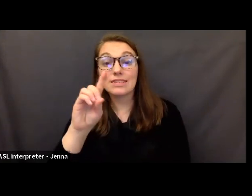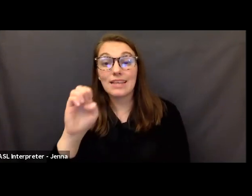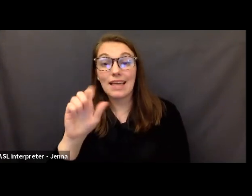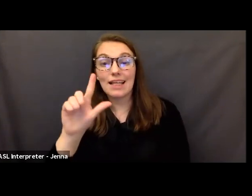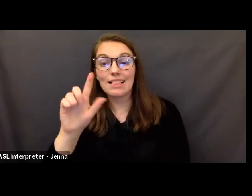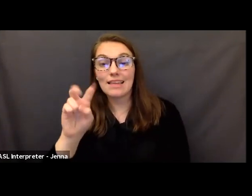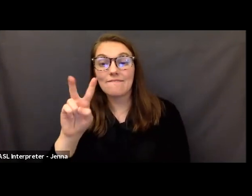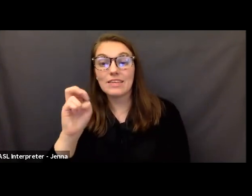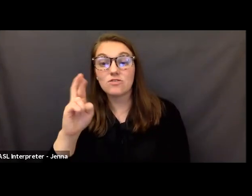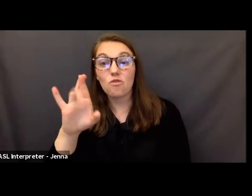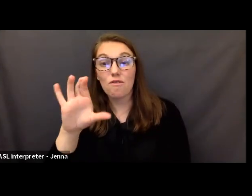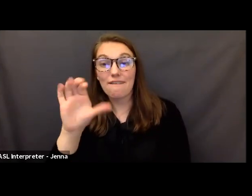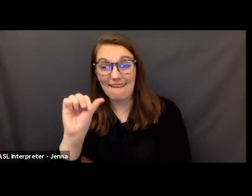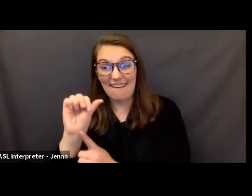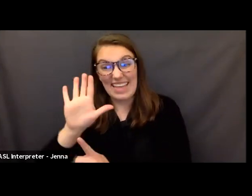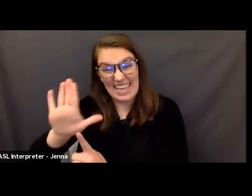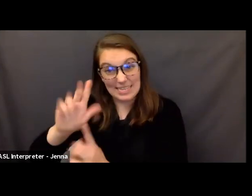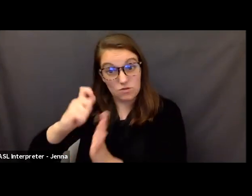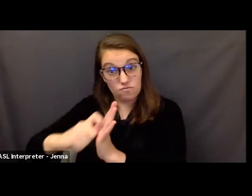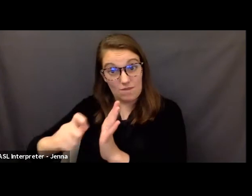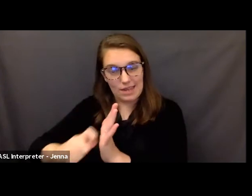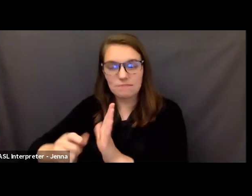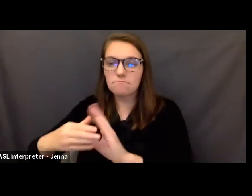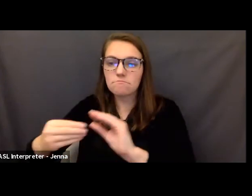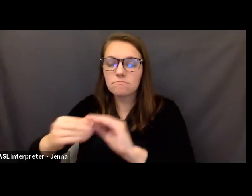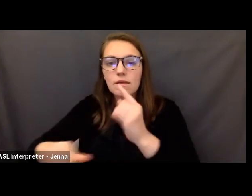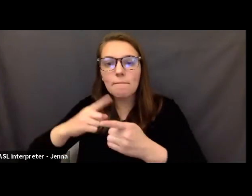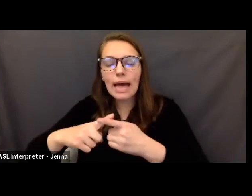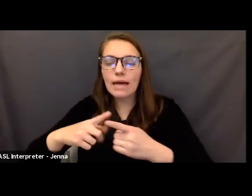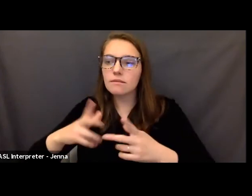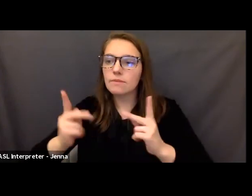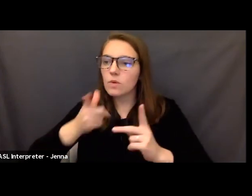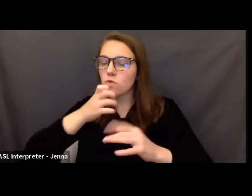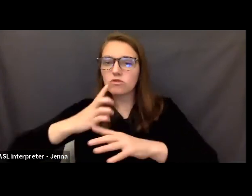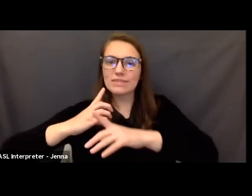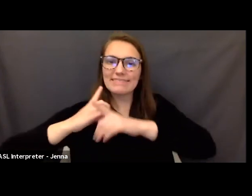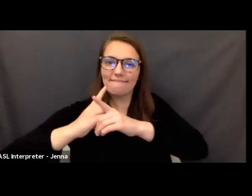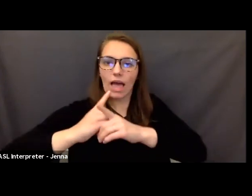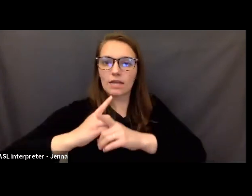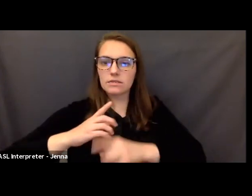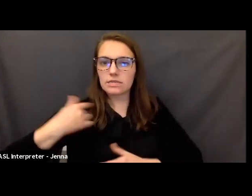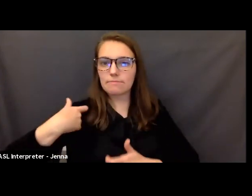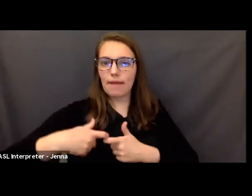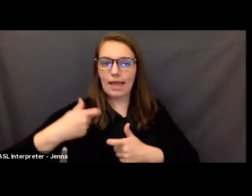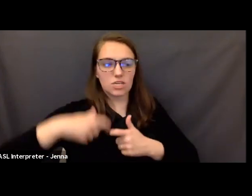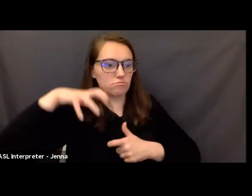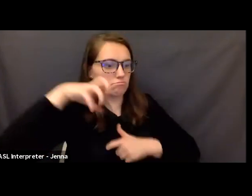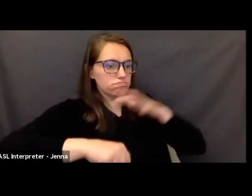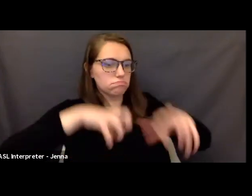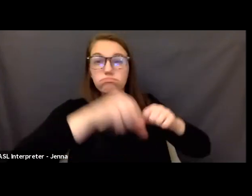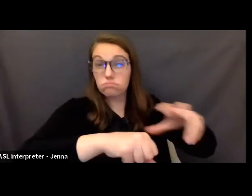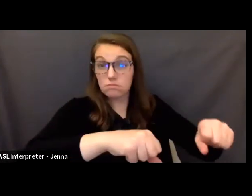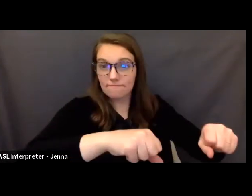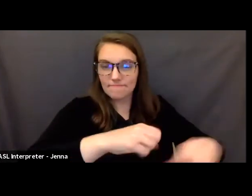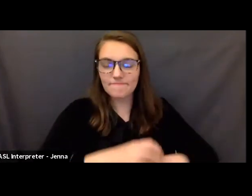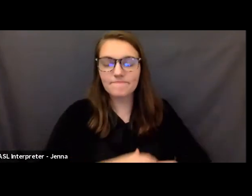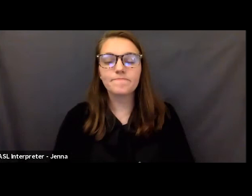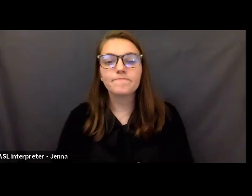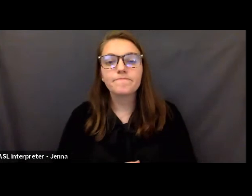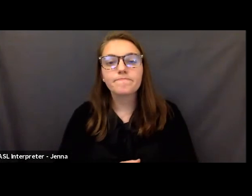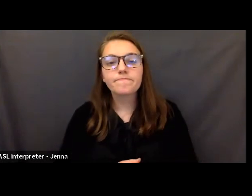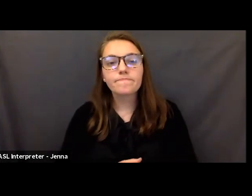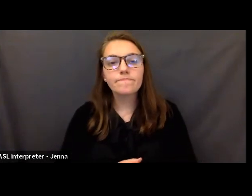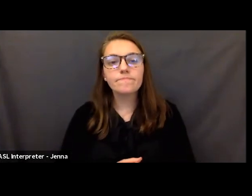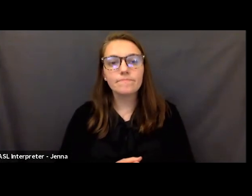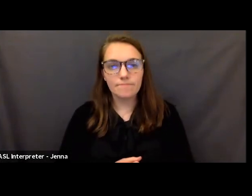against the theological and philosophical defenders of the Spanish colonial enterprise. So among the principal